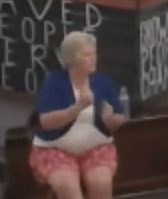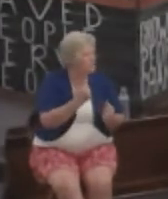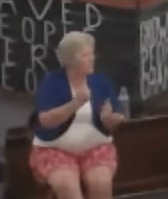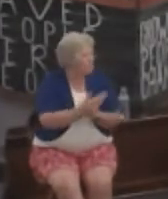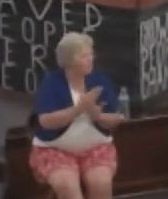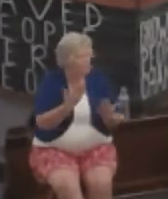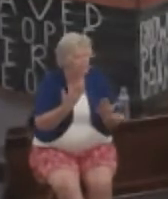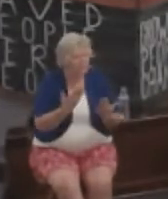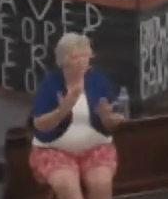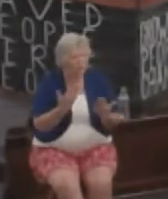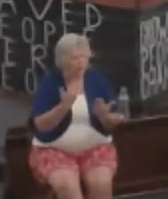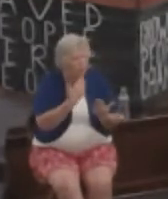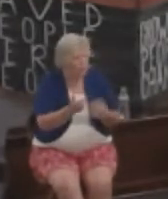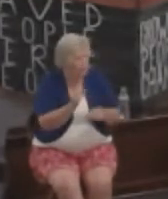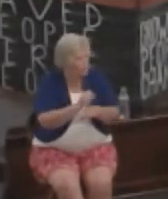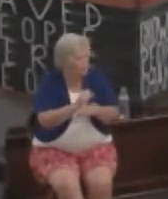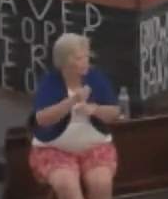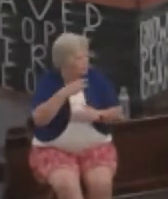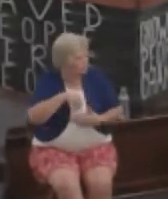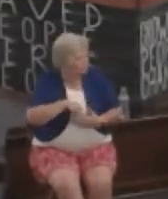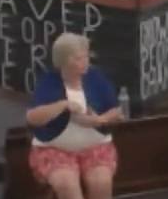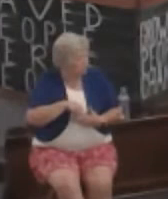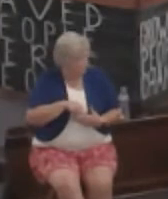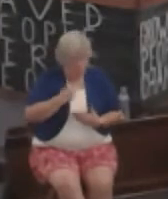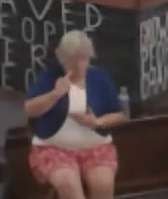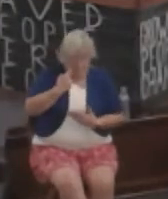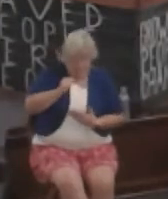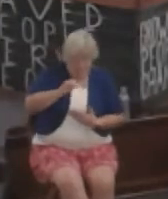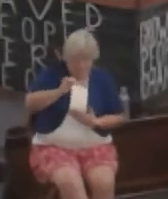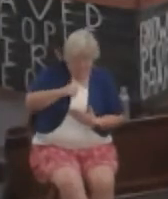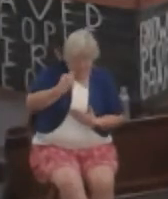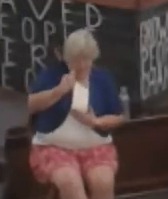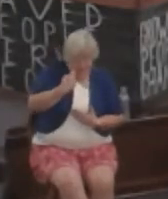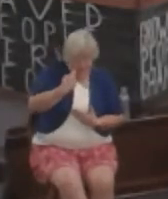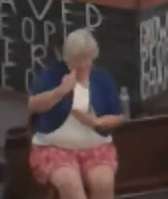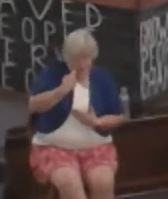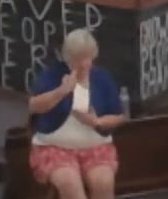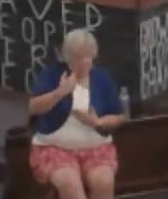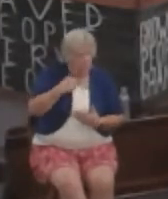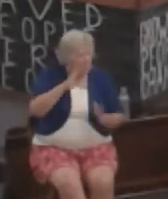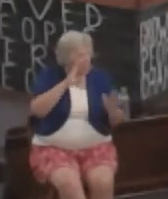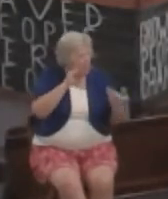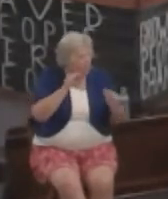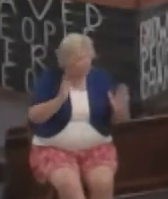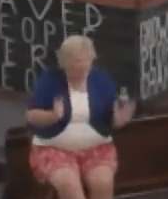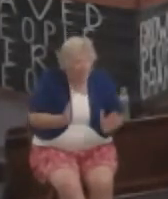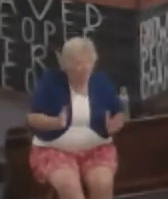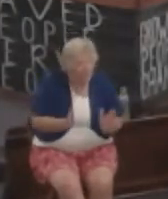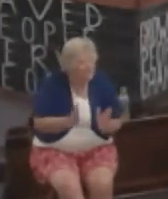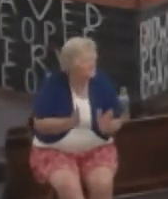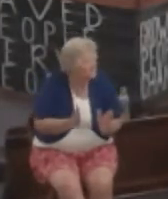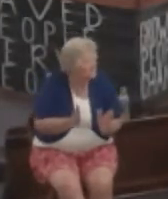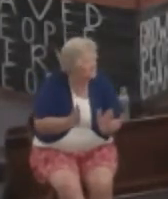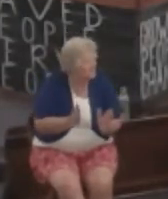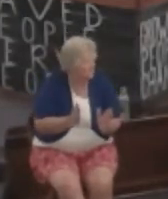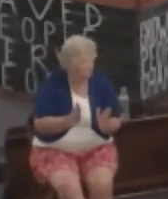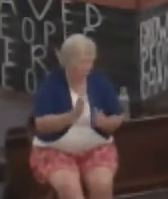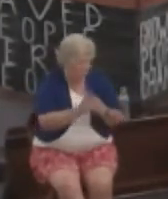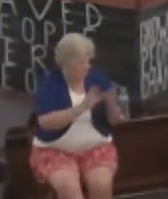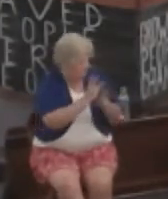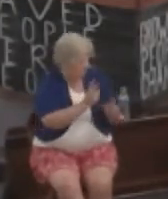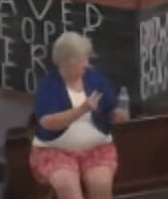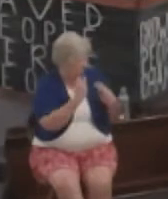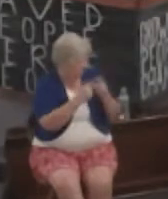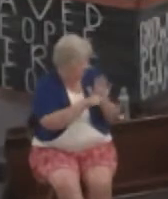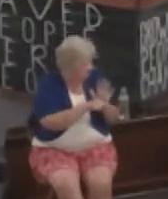word. And because of that, we take hope and encouragement despite what the world